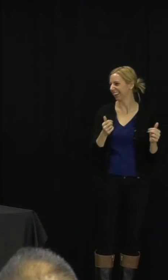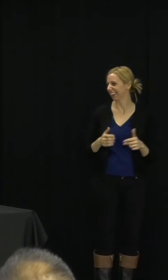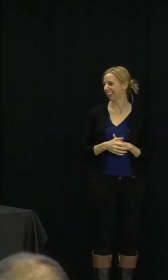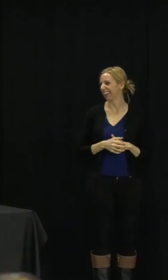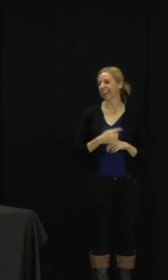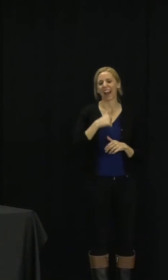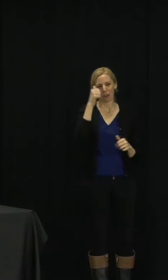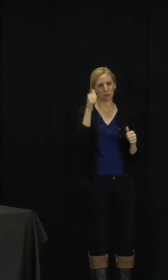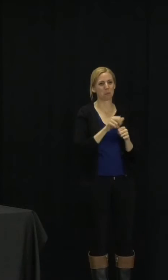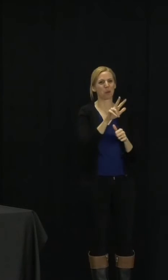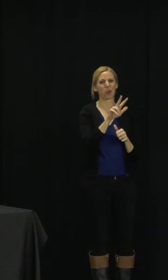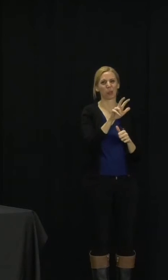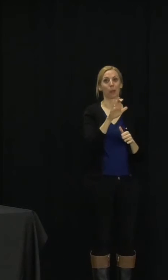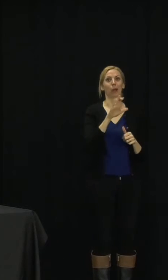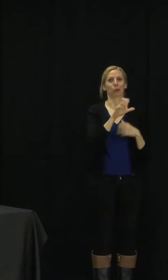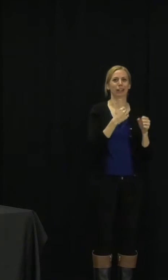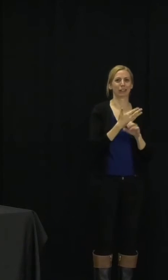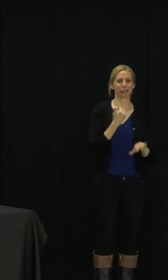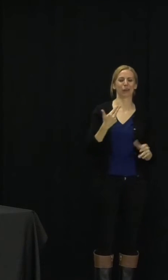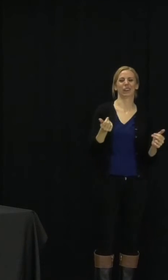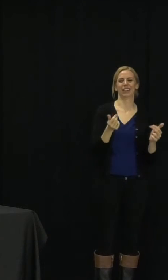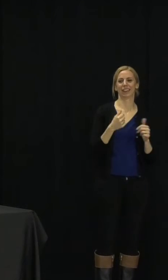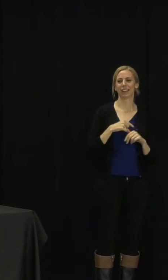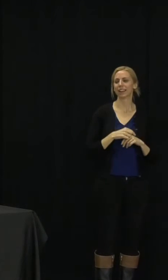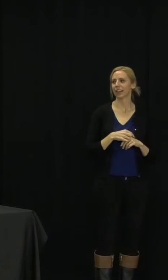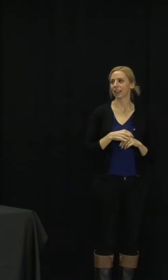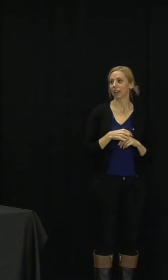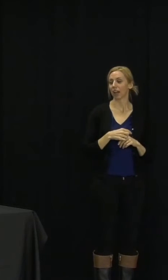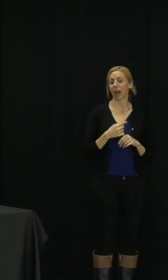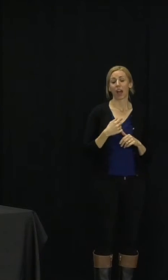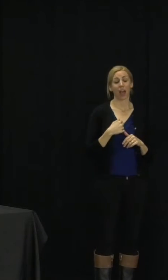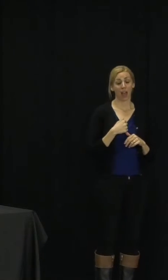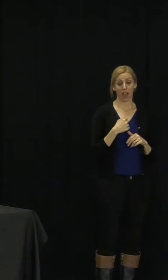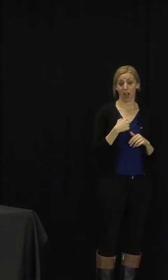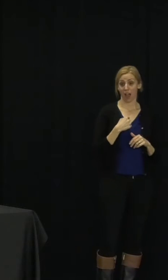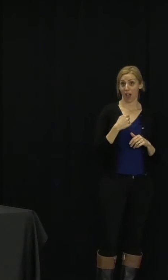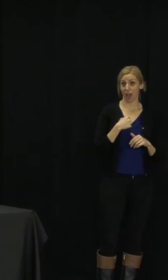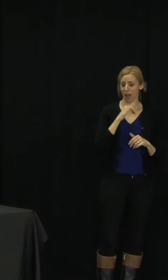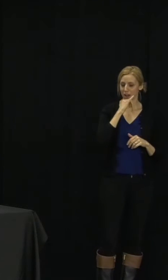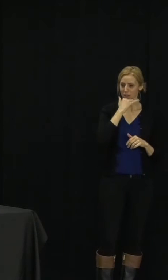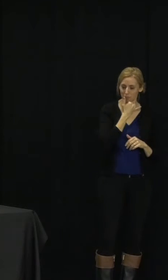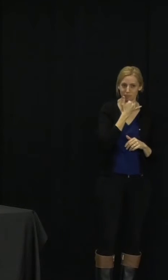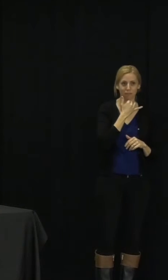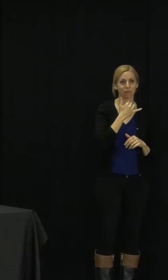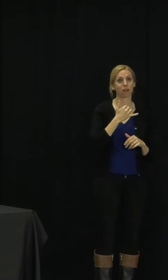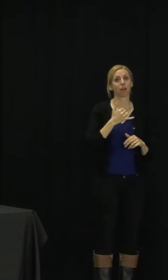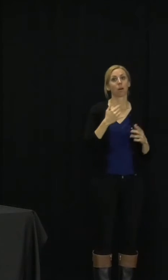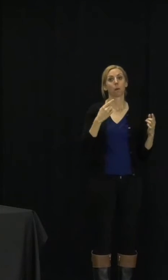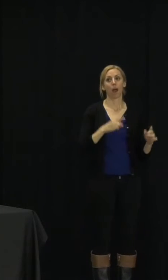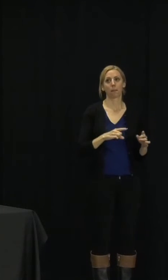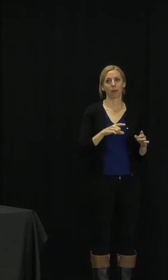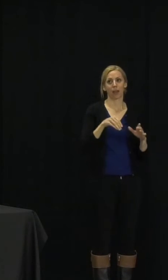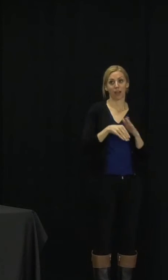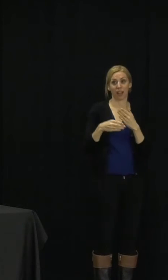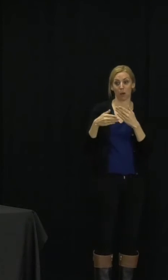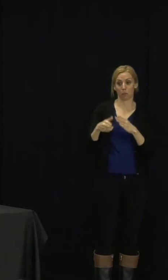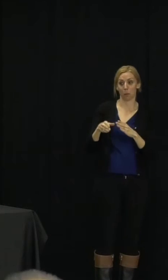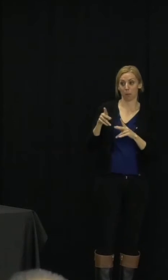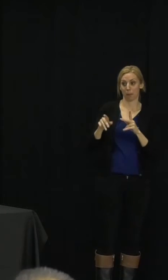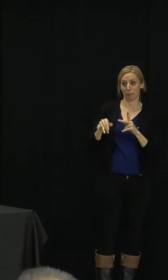mean, this study is an example of what that contributes to, right? When you fill out that survey, take that time